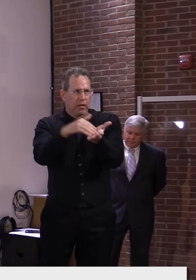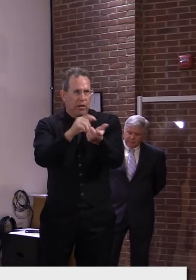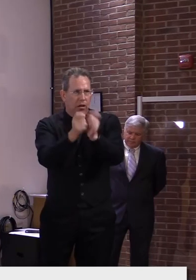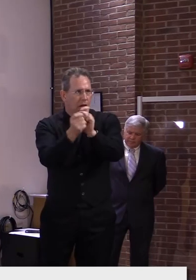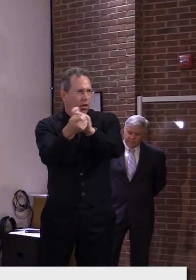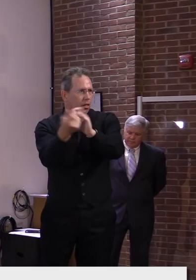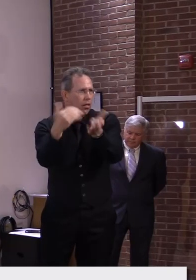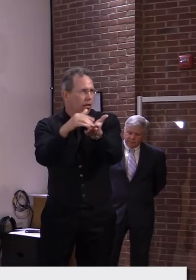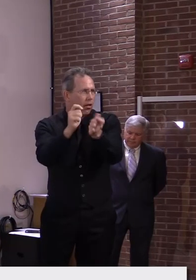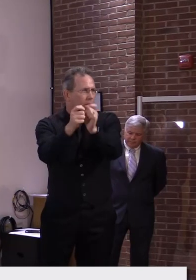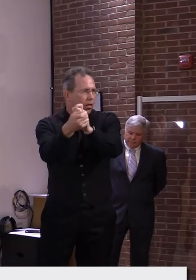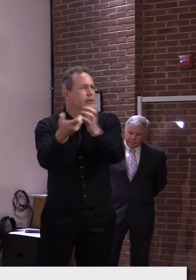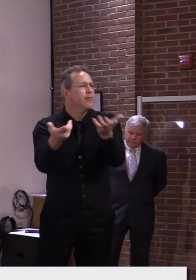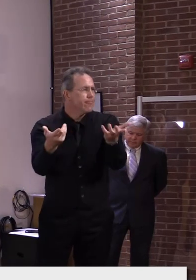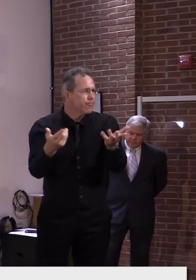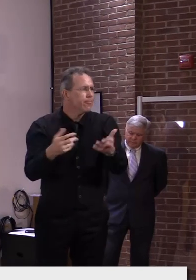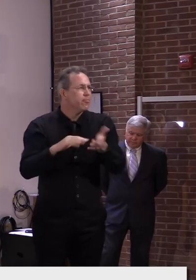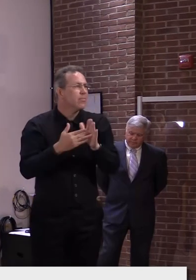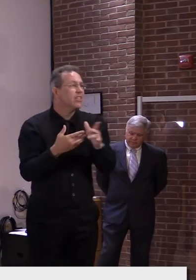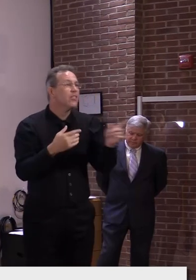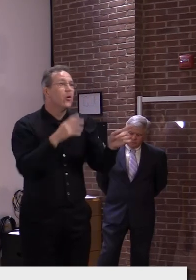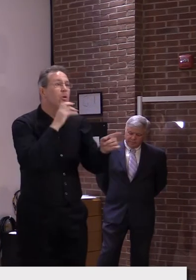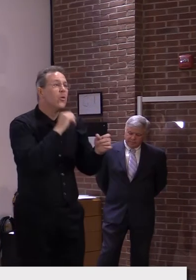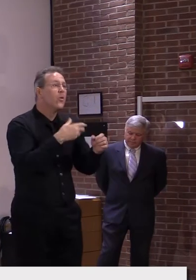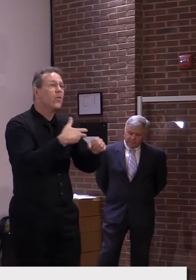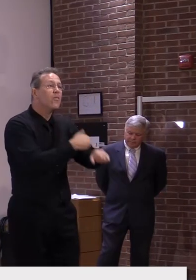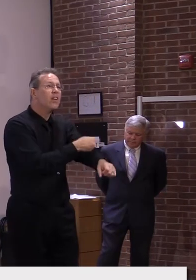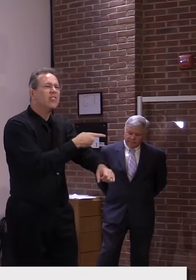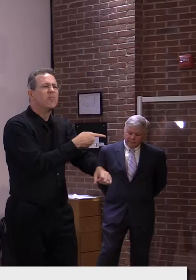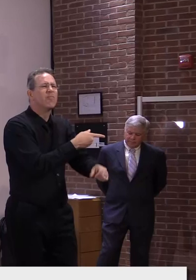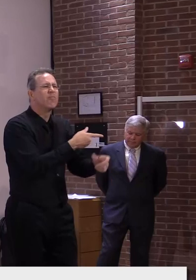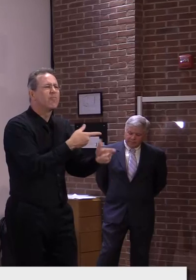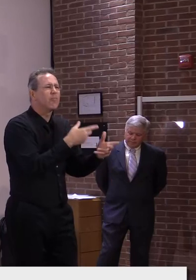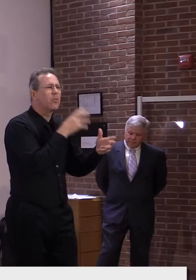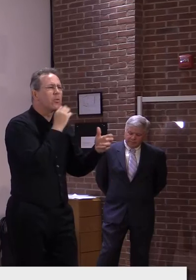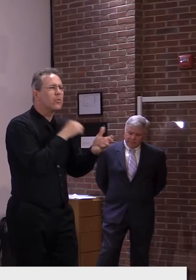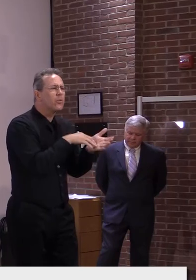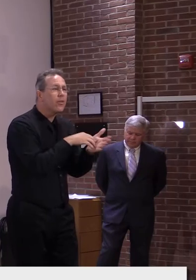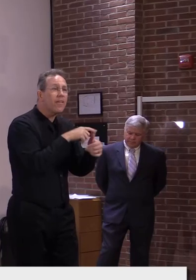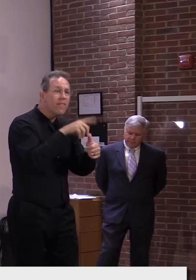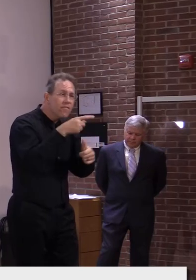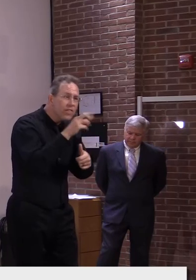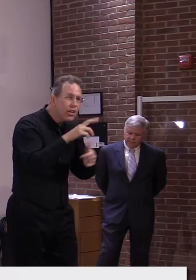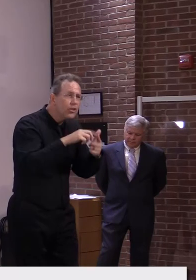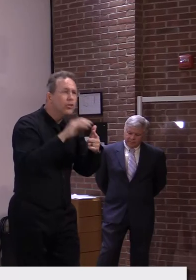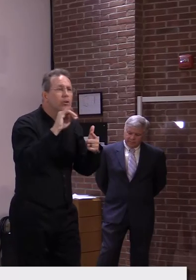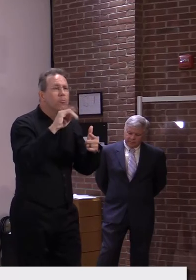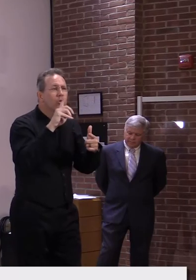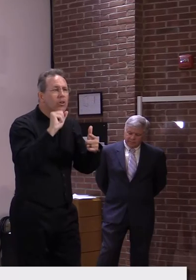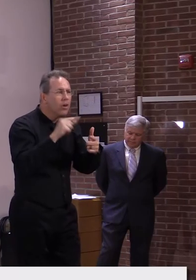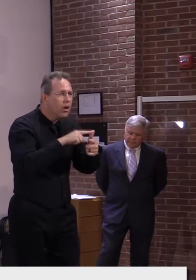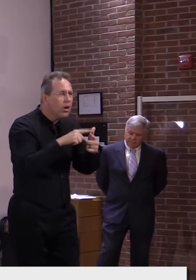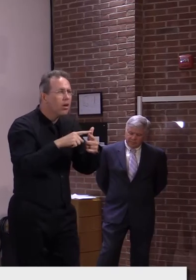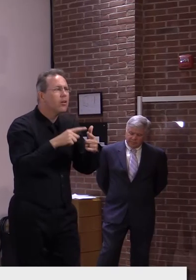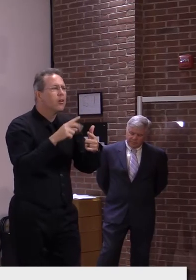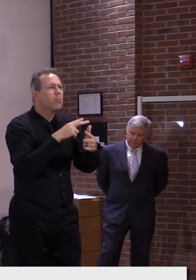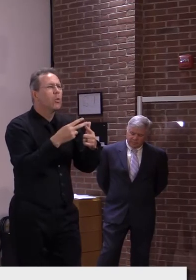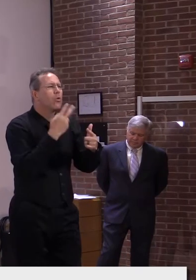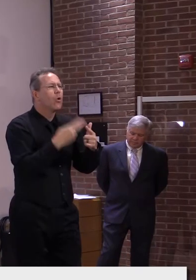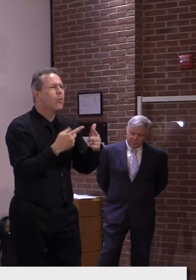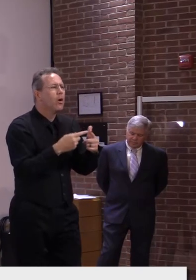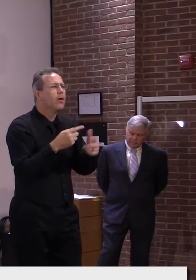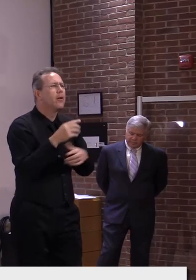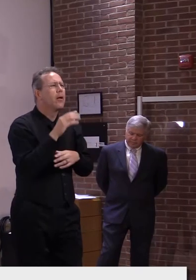a new messenger RNA into the lipid particles that they use for that